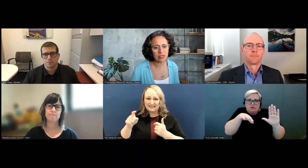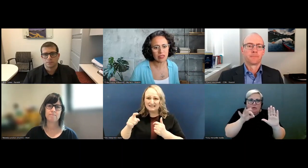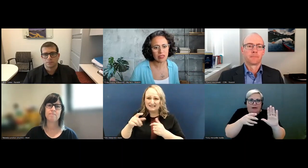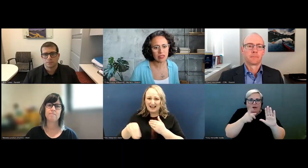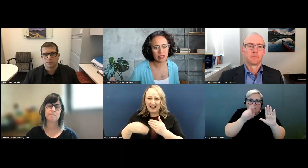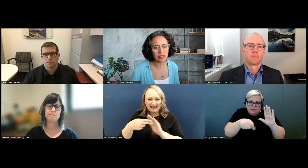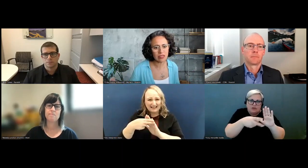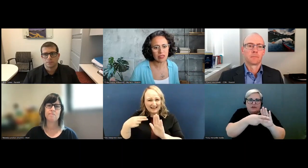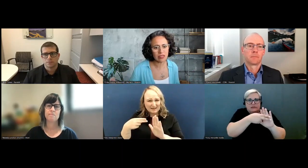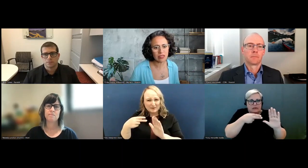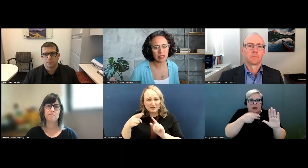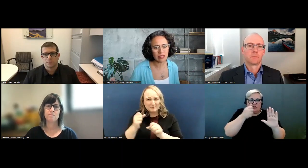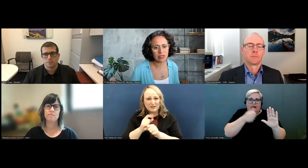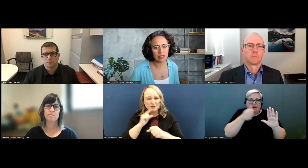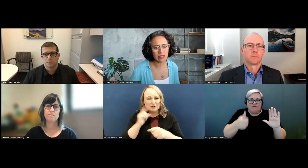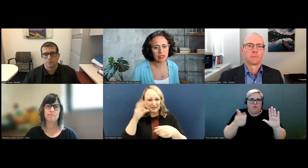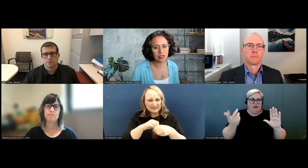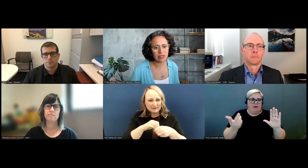that's